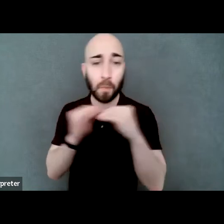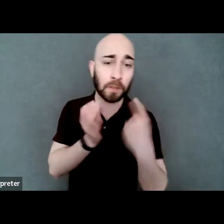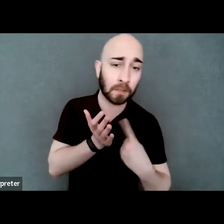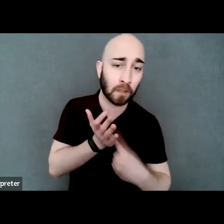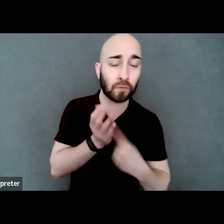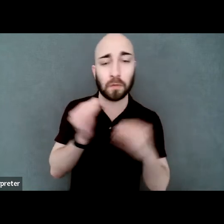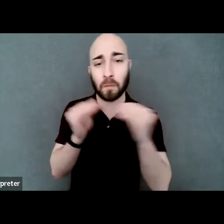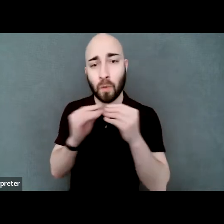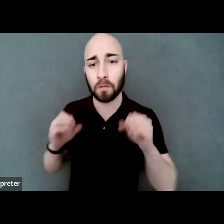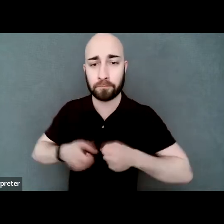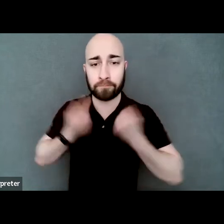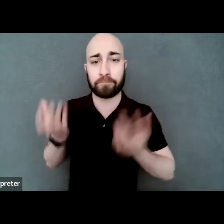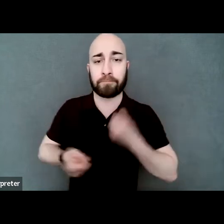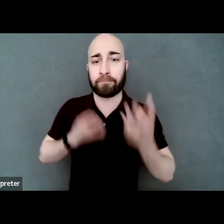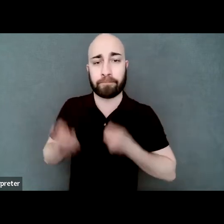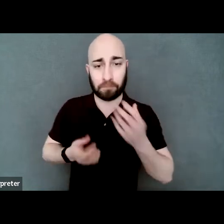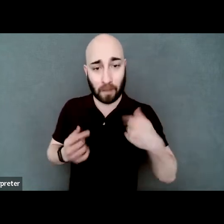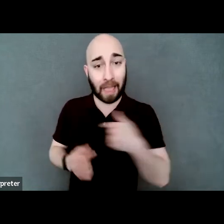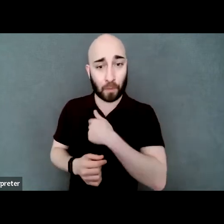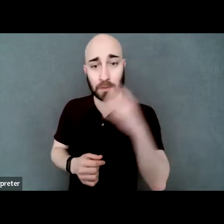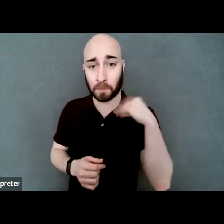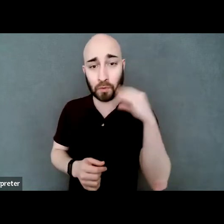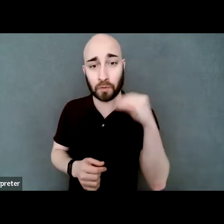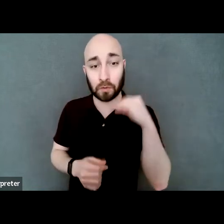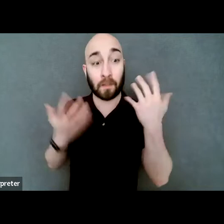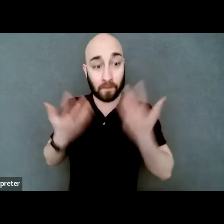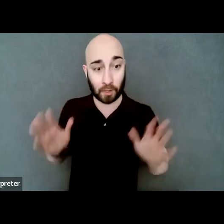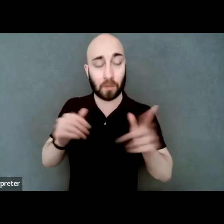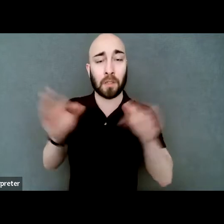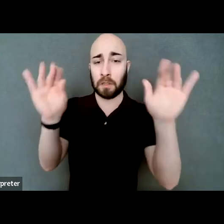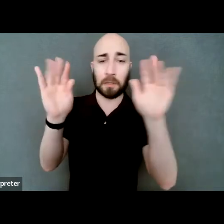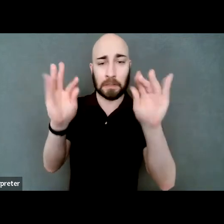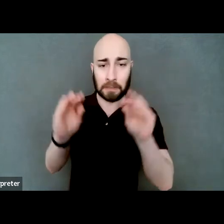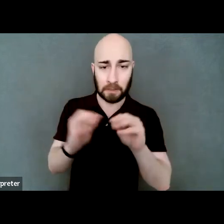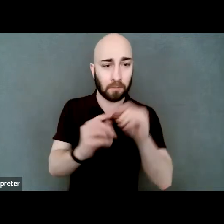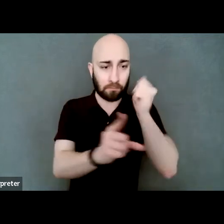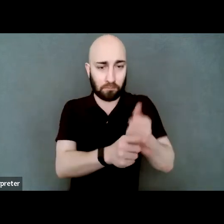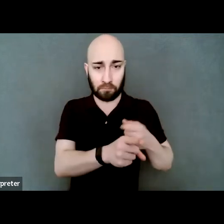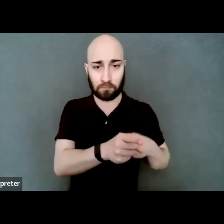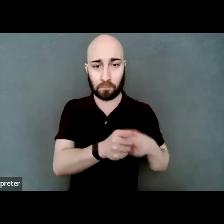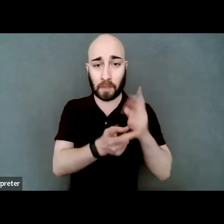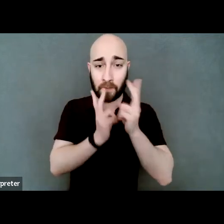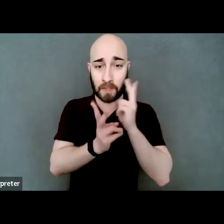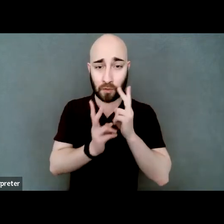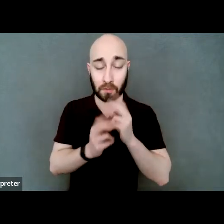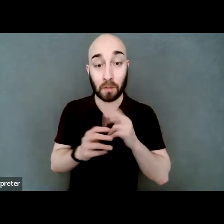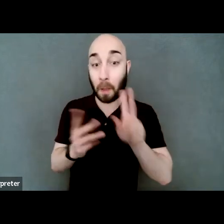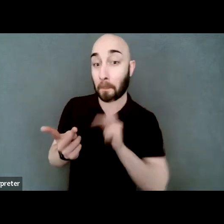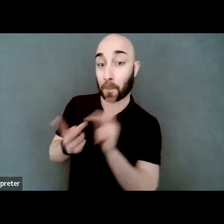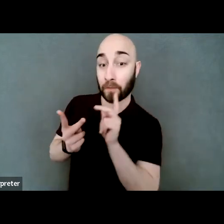our experience. And then finally, we landed out on this vision. Is it perfect?